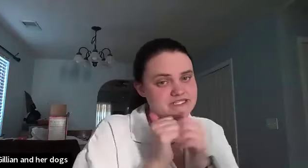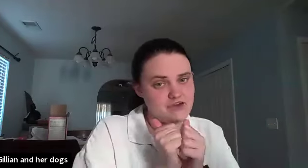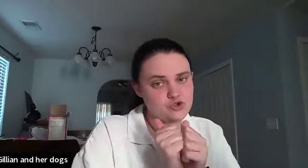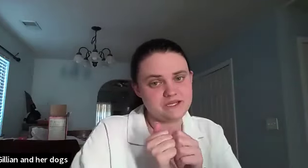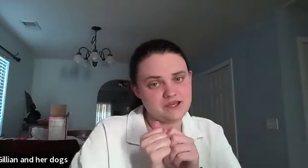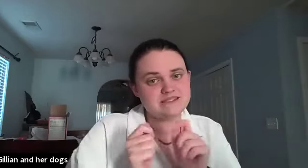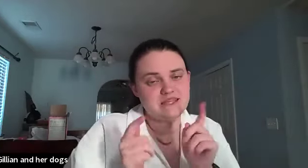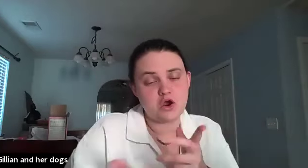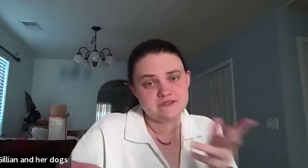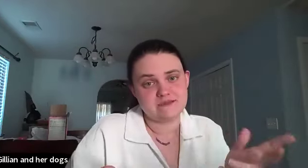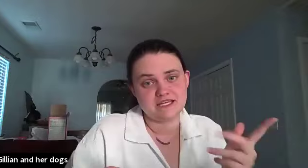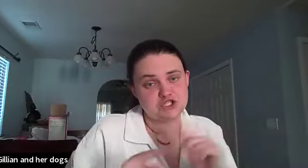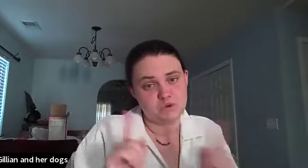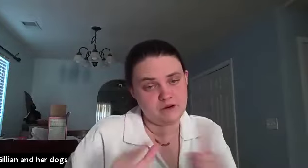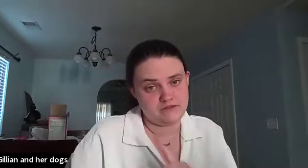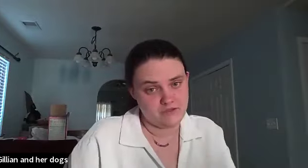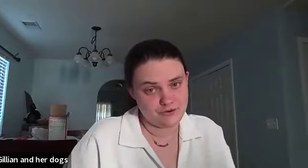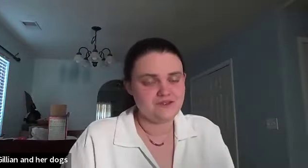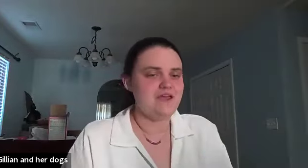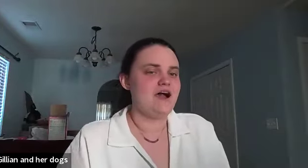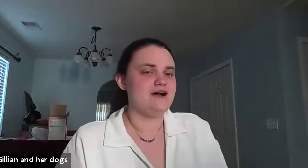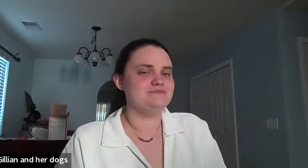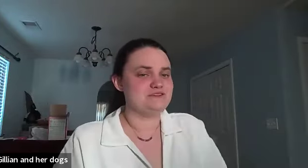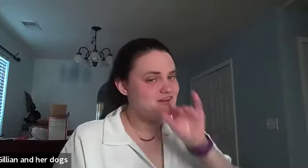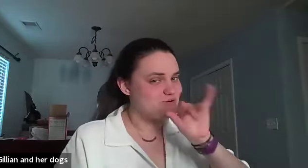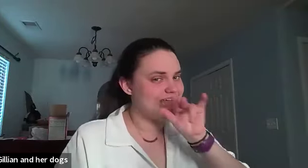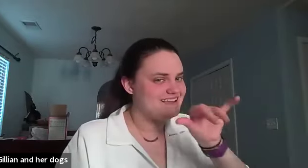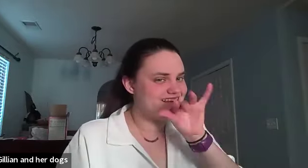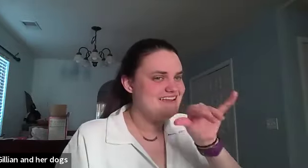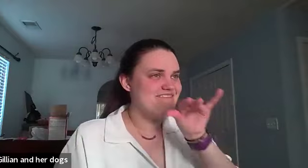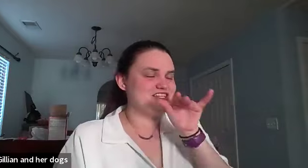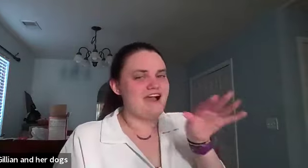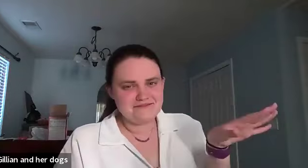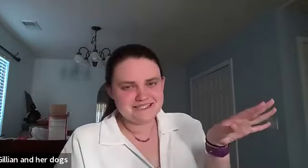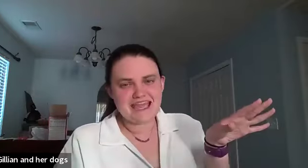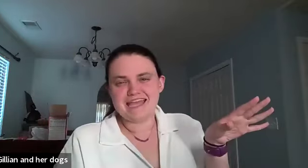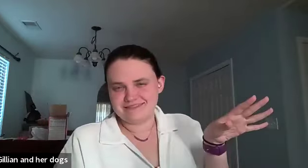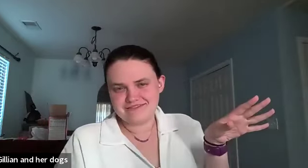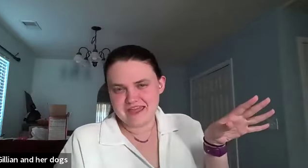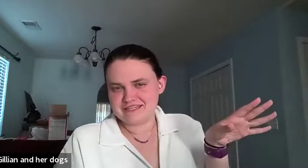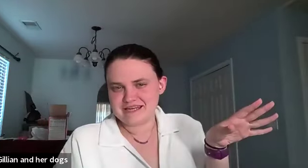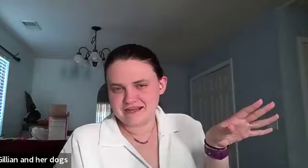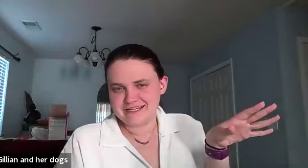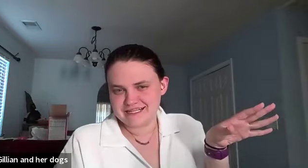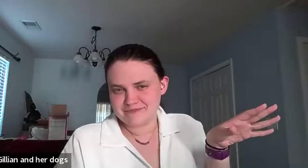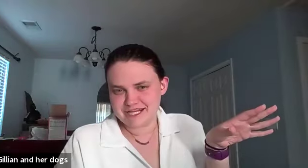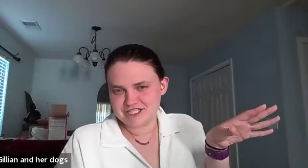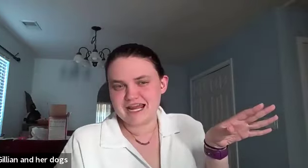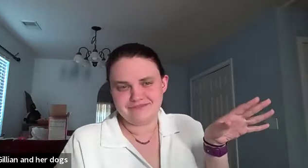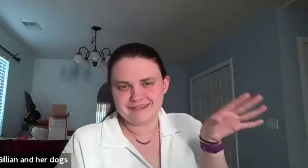be together because they are the same sign, just one way or the other. So yeah, dragon, which obviously I think that does not need an explanation. I think